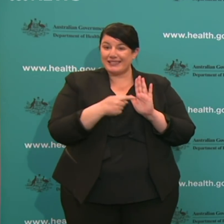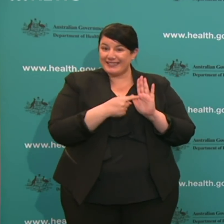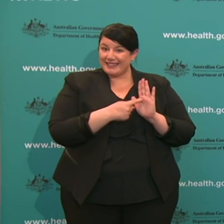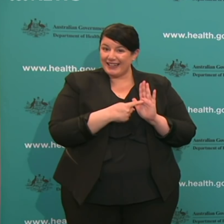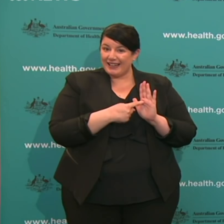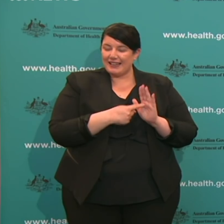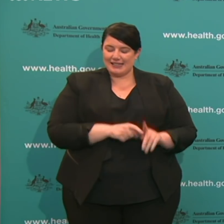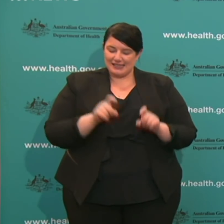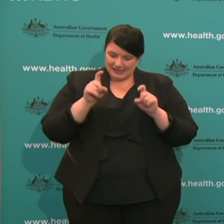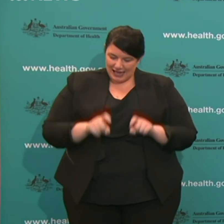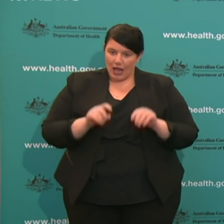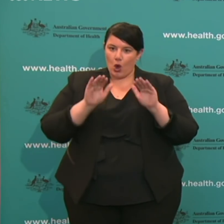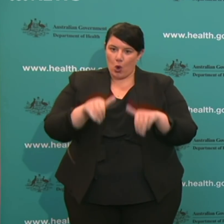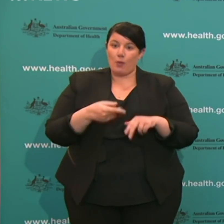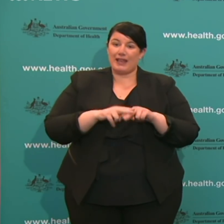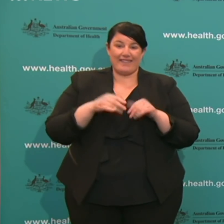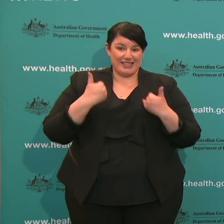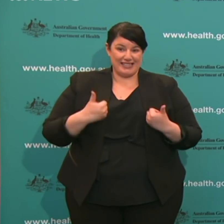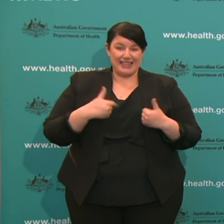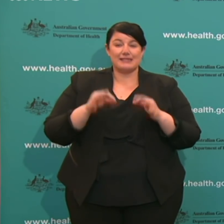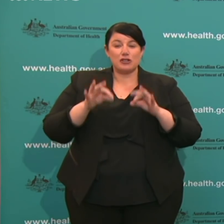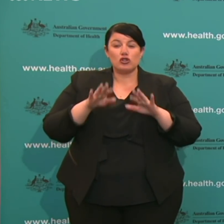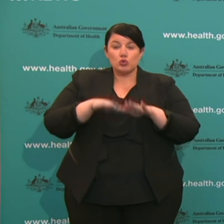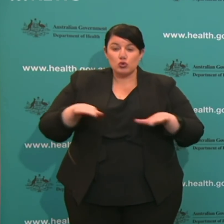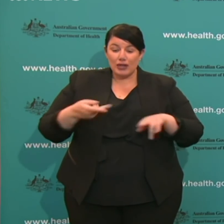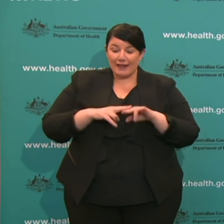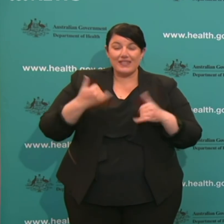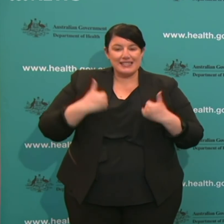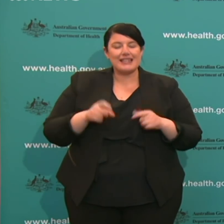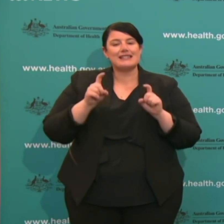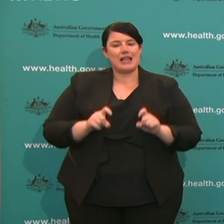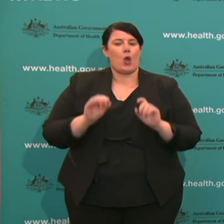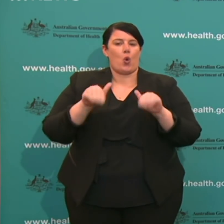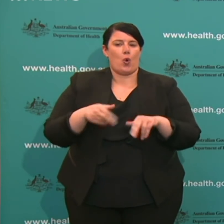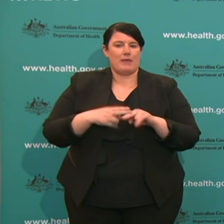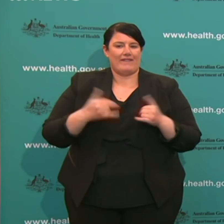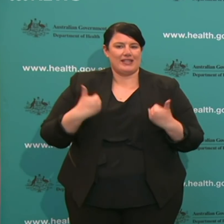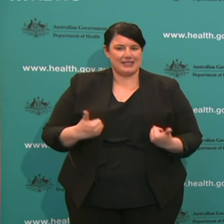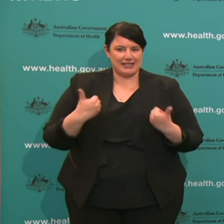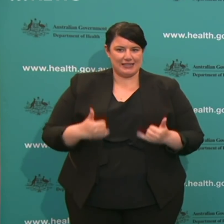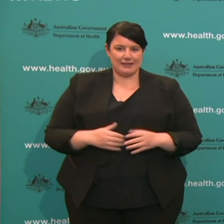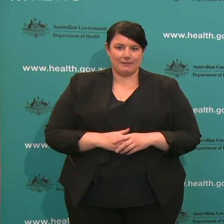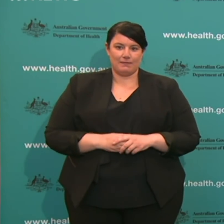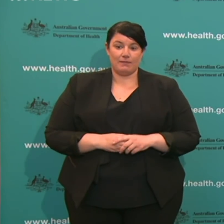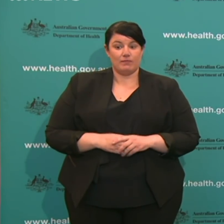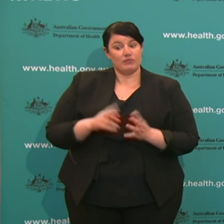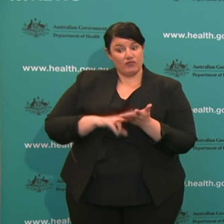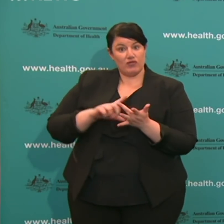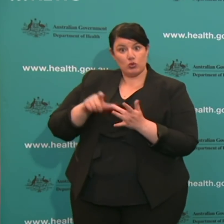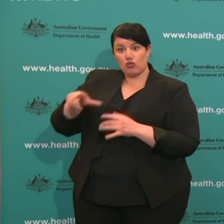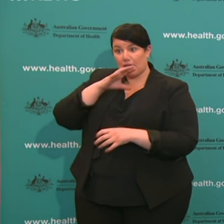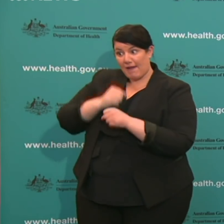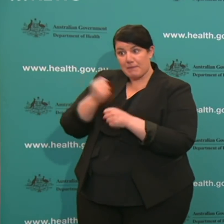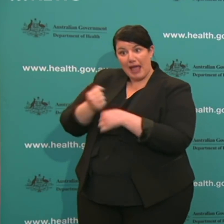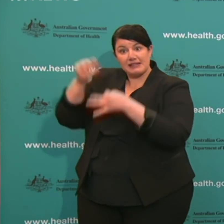child at home when they're unwell. So the implementation of that policy is entirely up to the Victorian